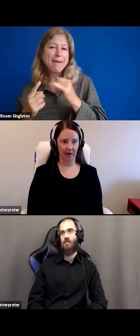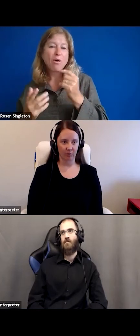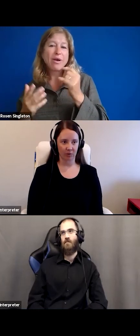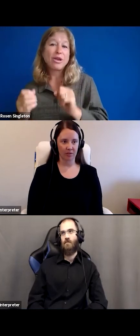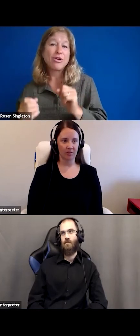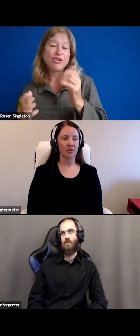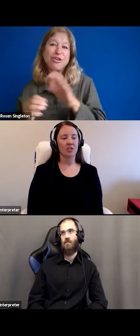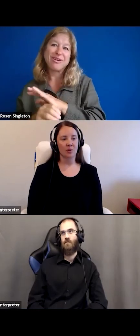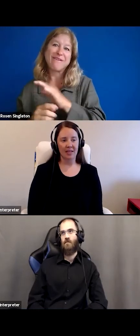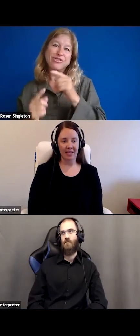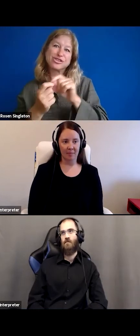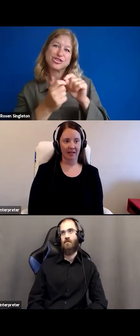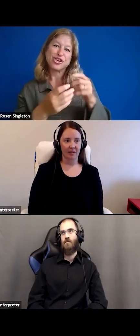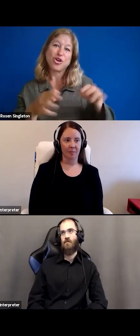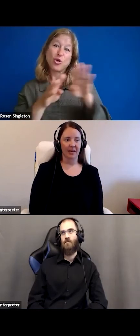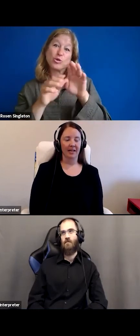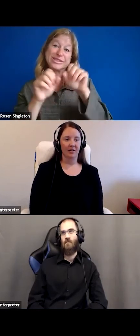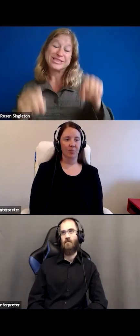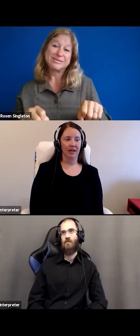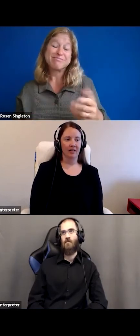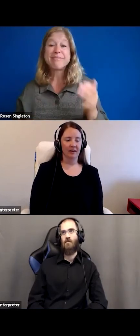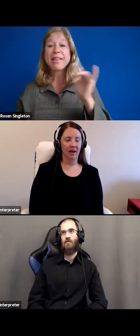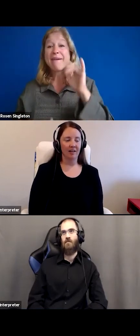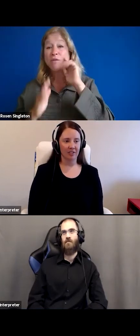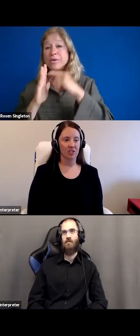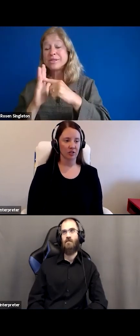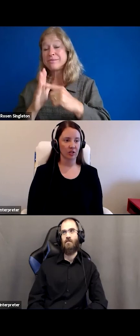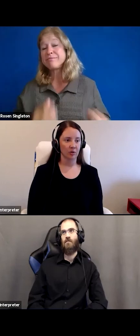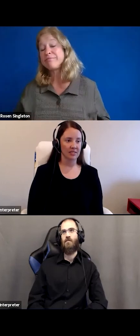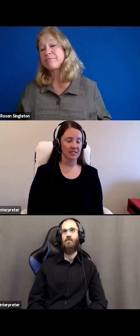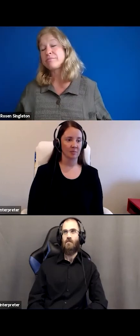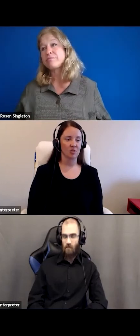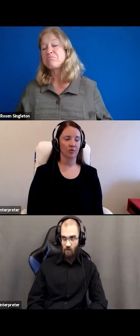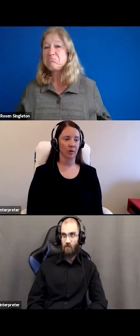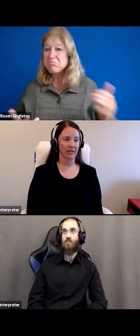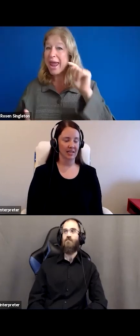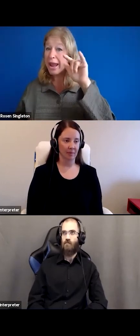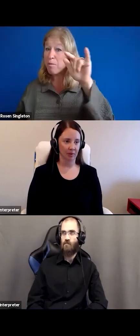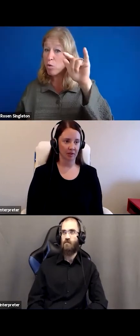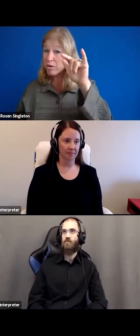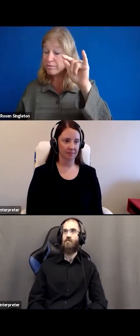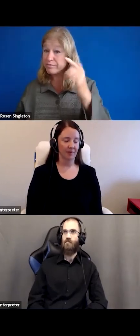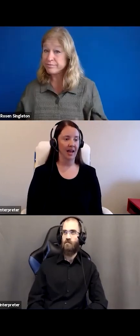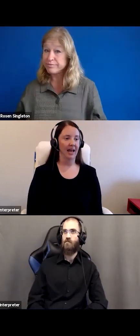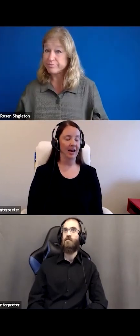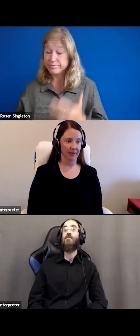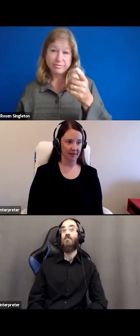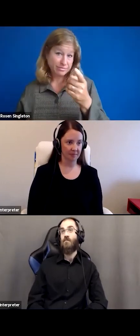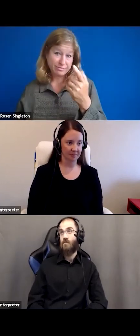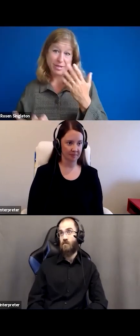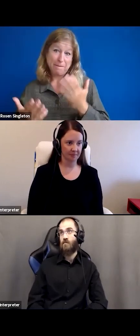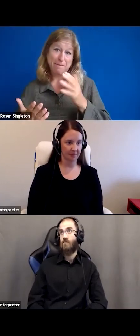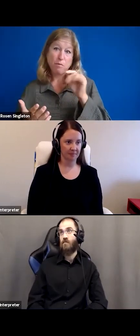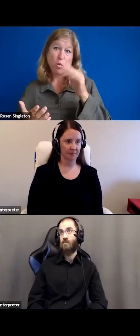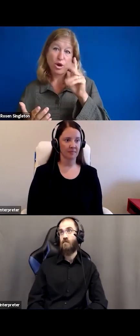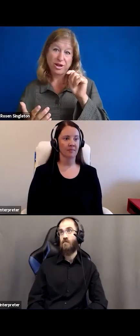by our rules. So thinking about it a little bit, we cover certain closed systems. So for example, an airport,